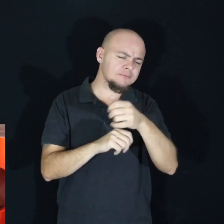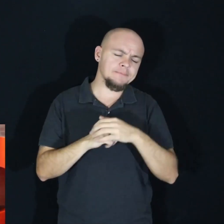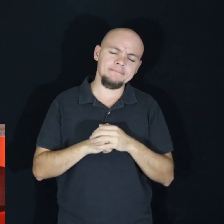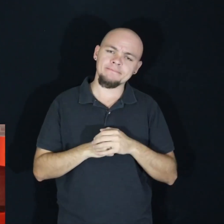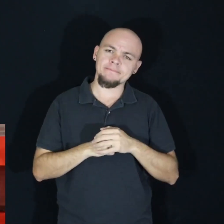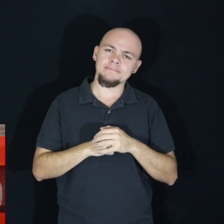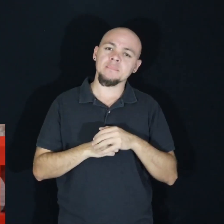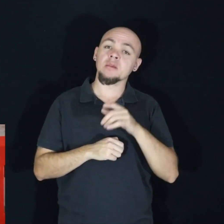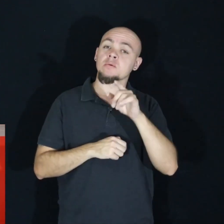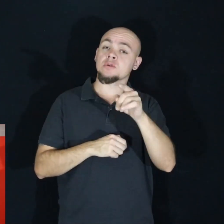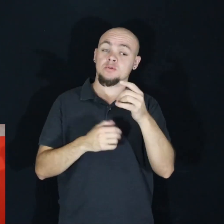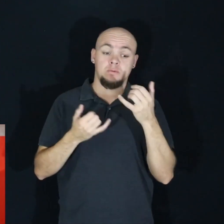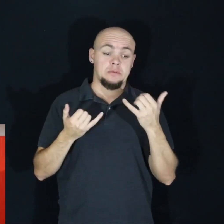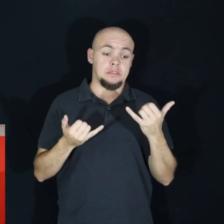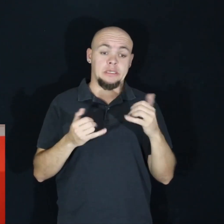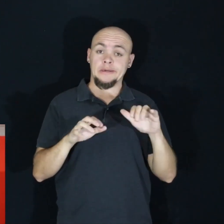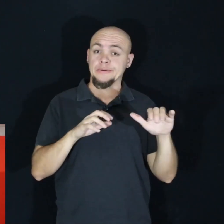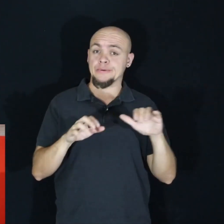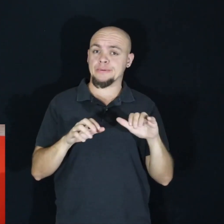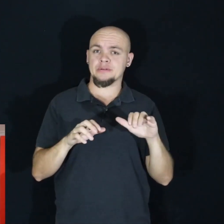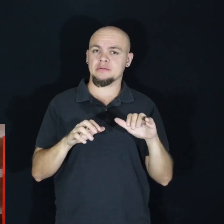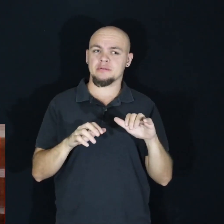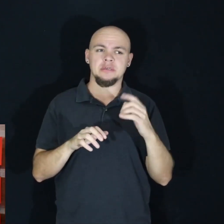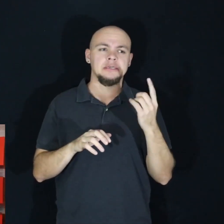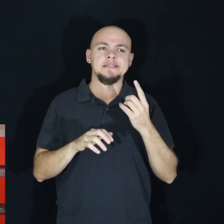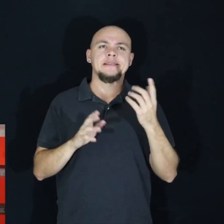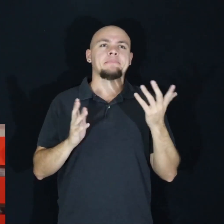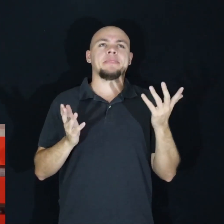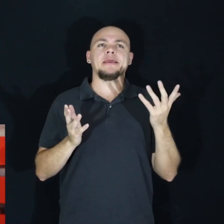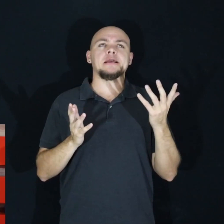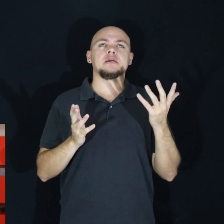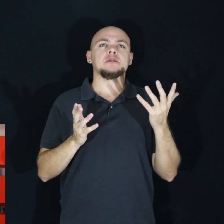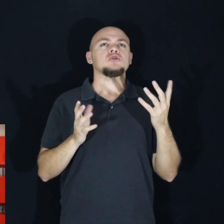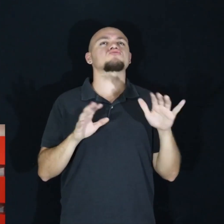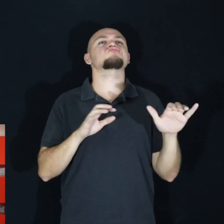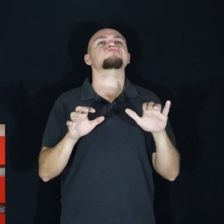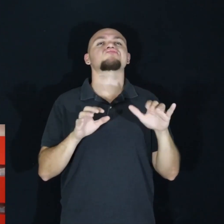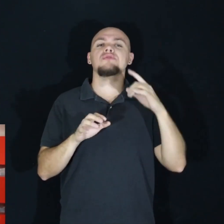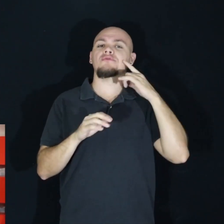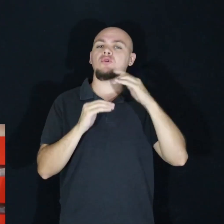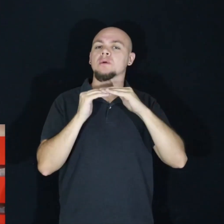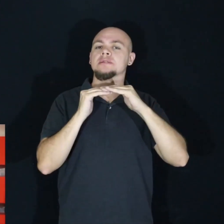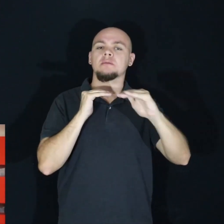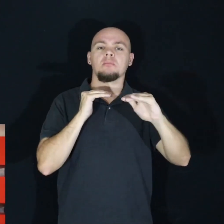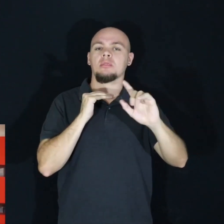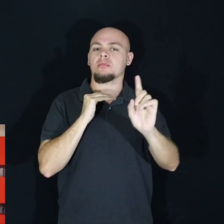that what you're doing today isn't something just being done for the sake of being stable,